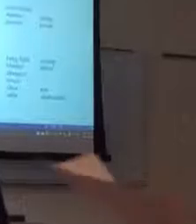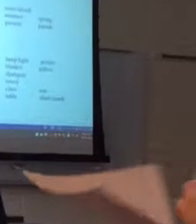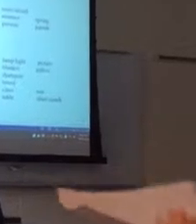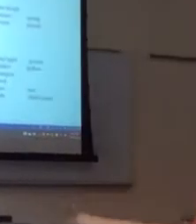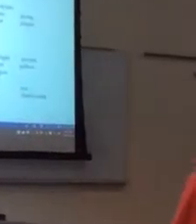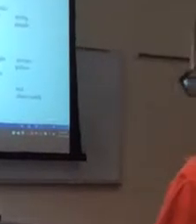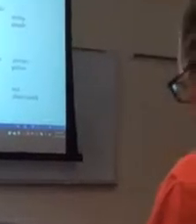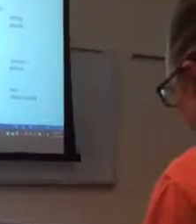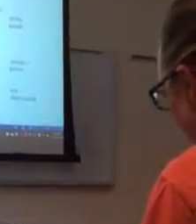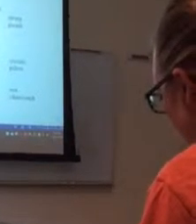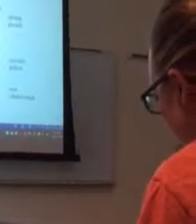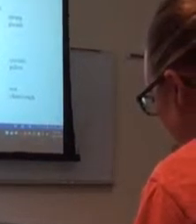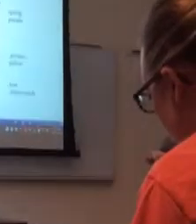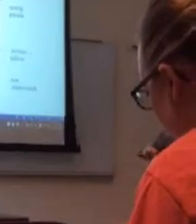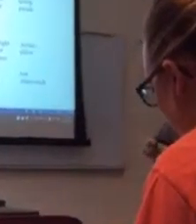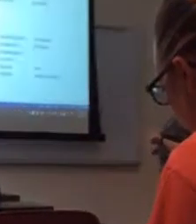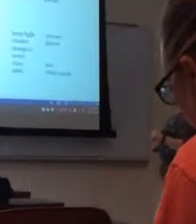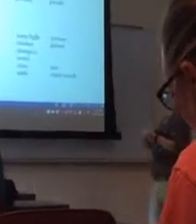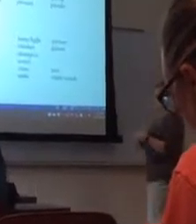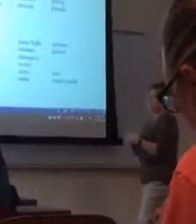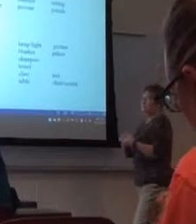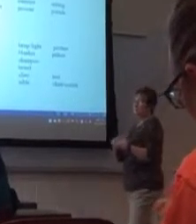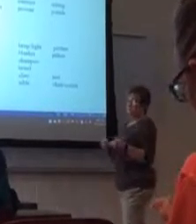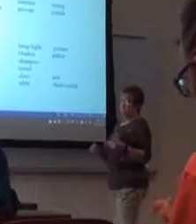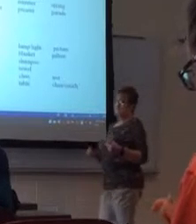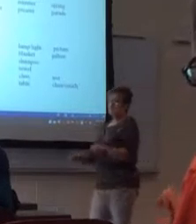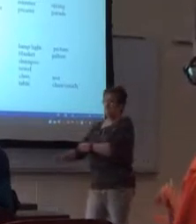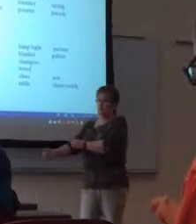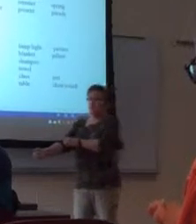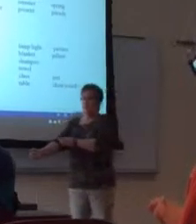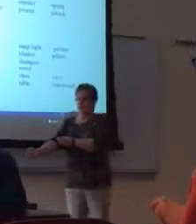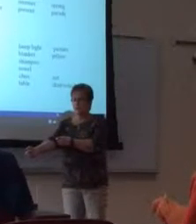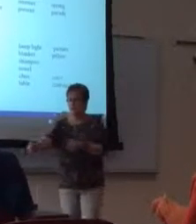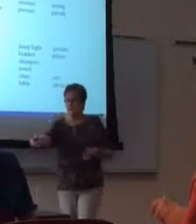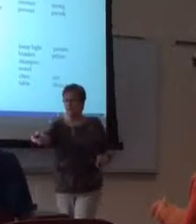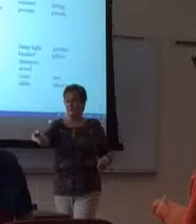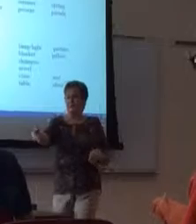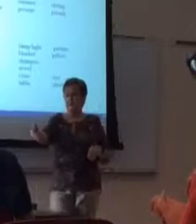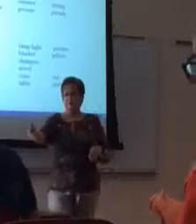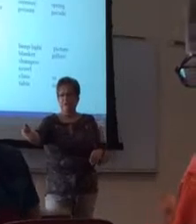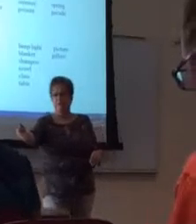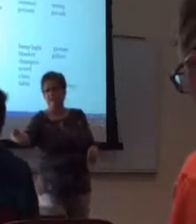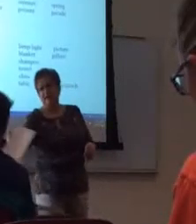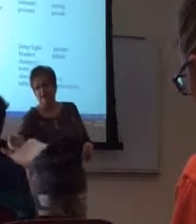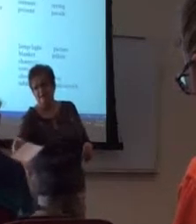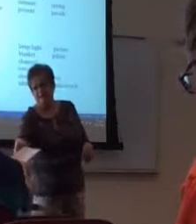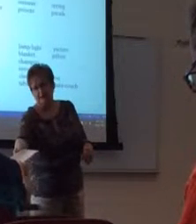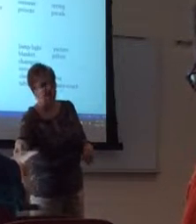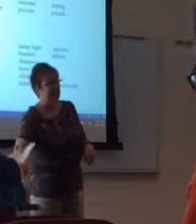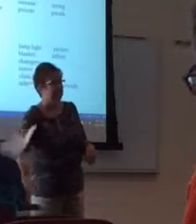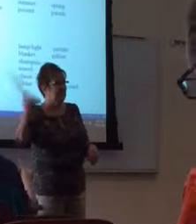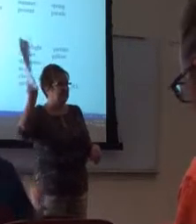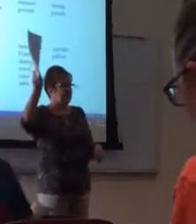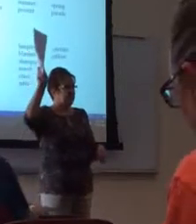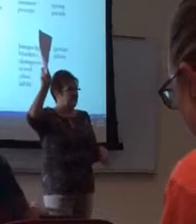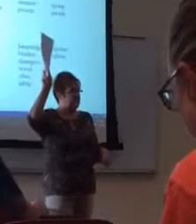Okay, so with holidays, with Halloween, there's two ways that we can do it. Yeah, I think so. Did everybody get their